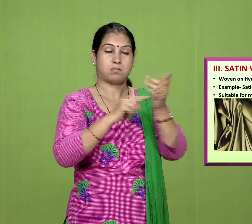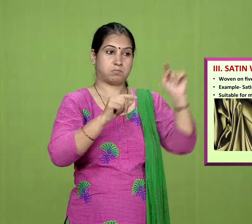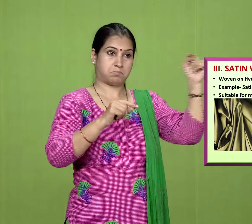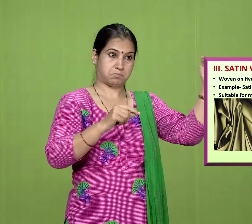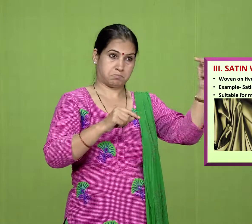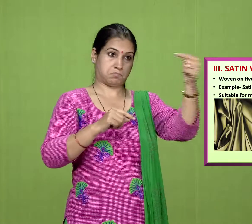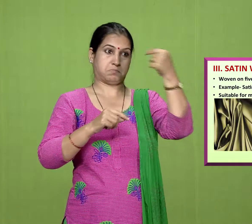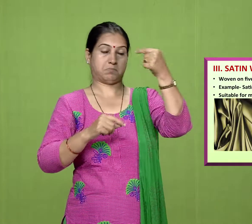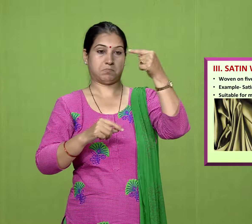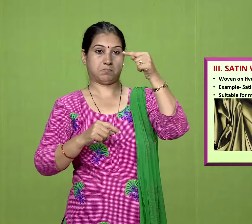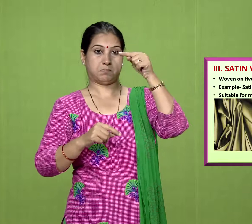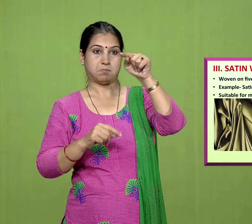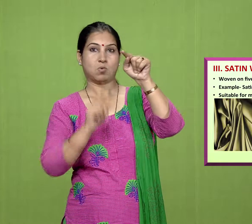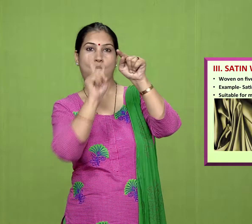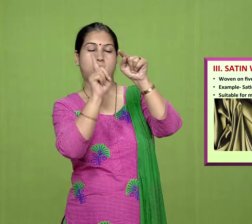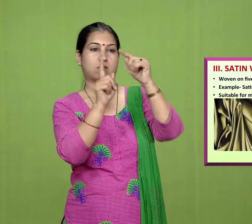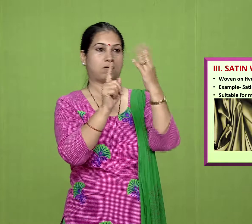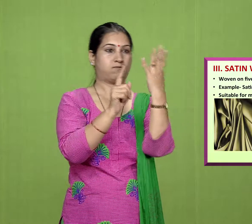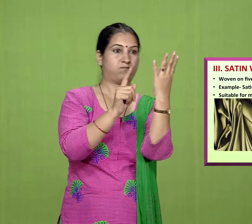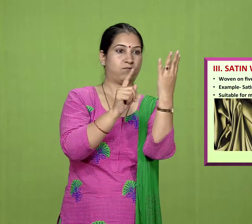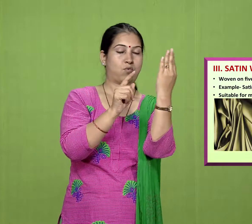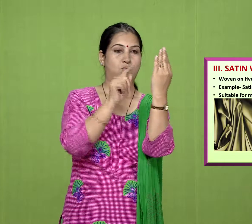And goes over 1 wrap yarn.